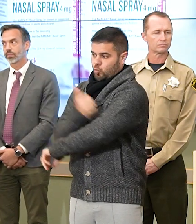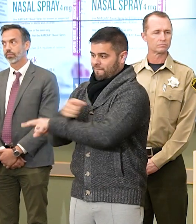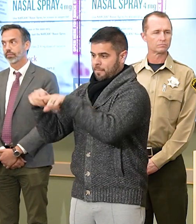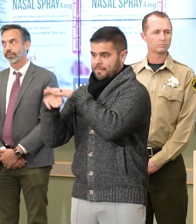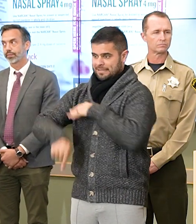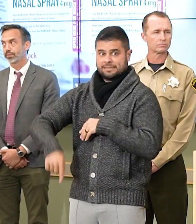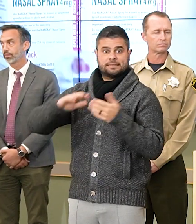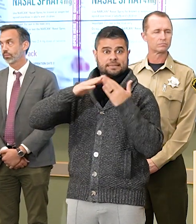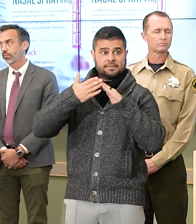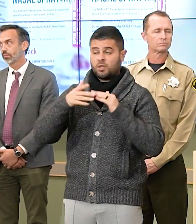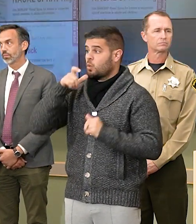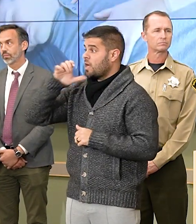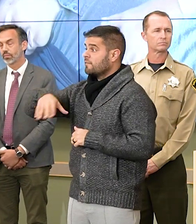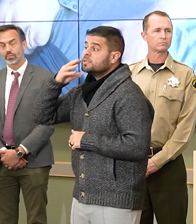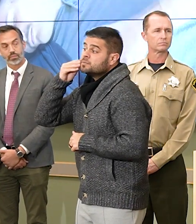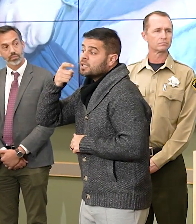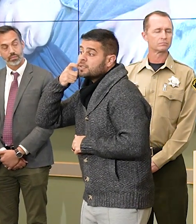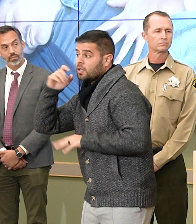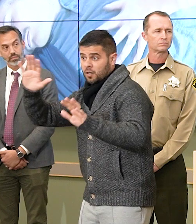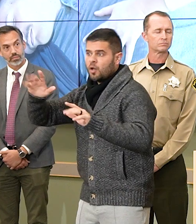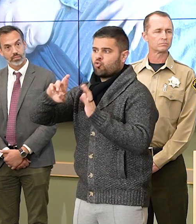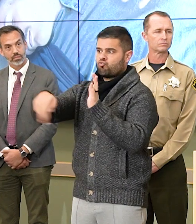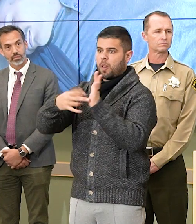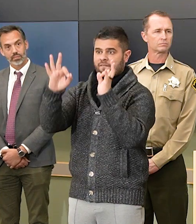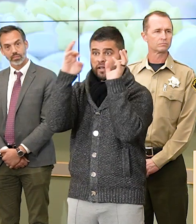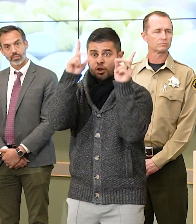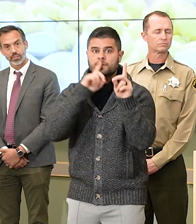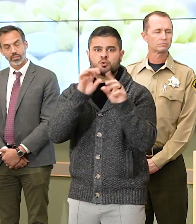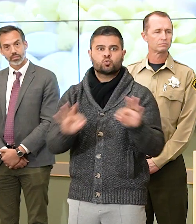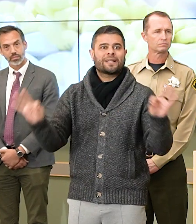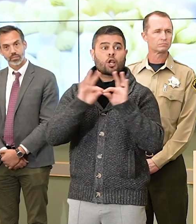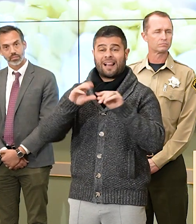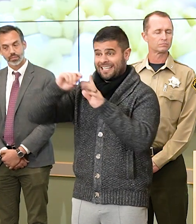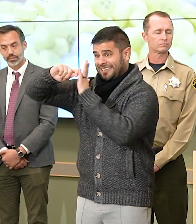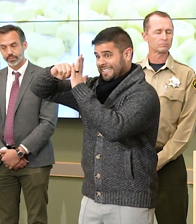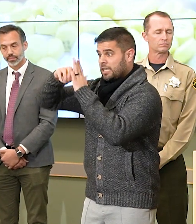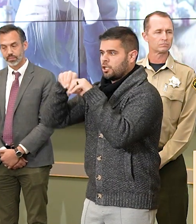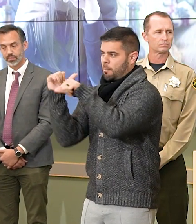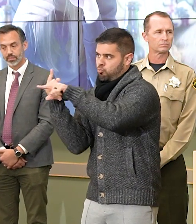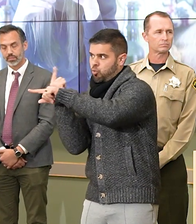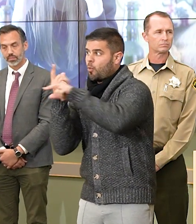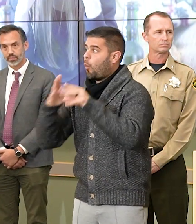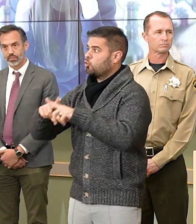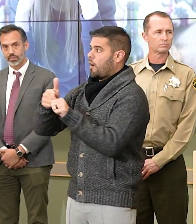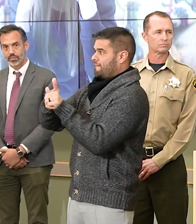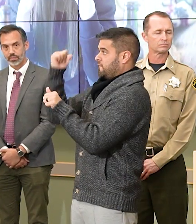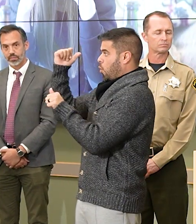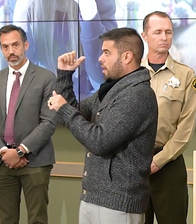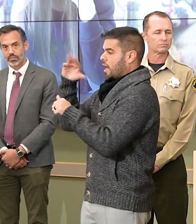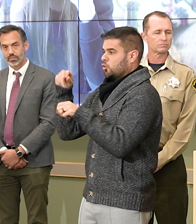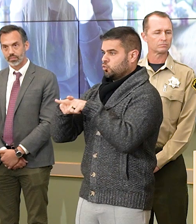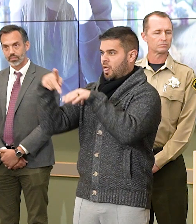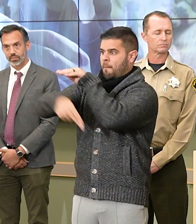have not gone down the road of addiction, the role of education is critical and key in an appropriate way to try and avoid and head